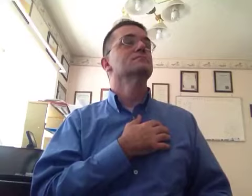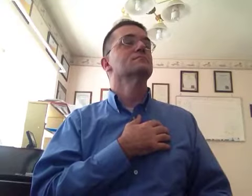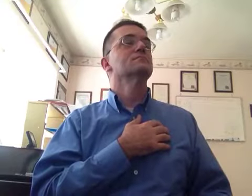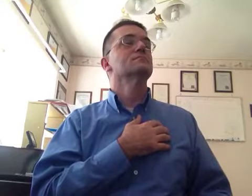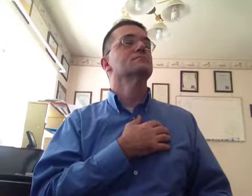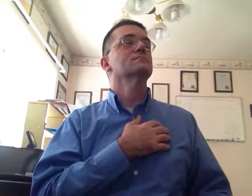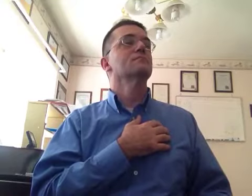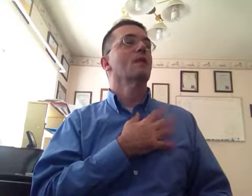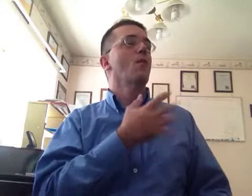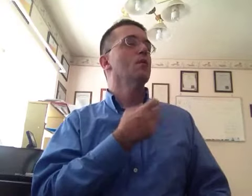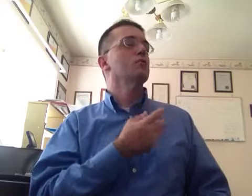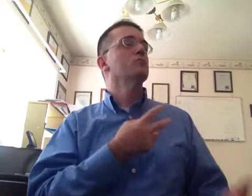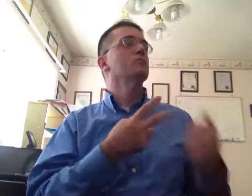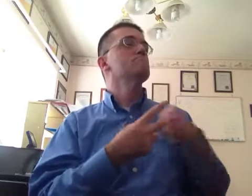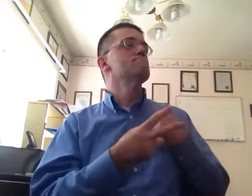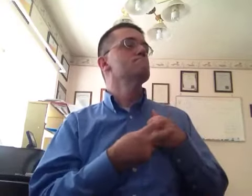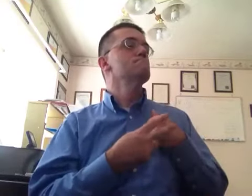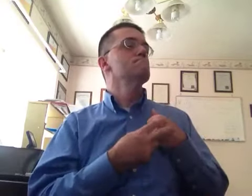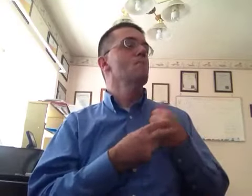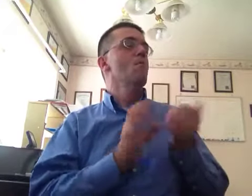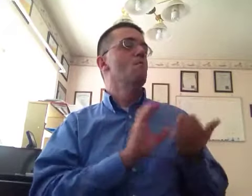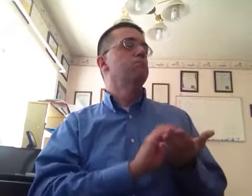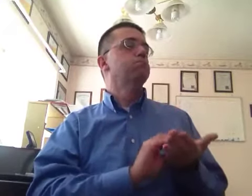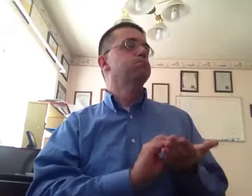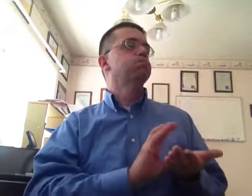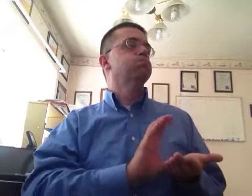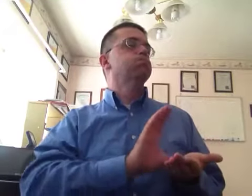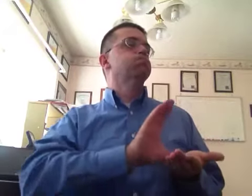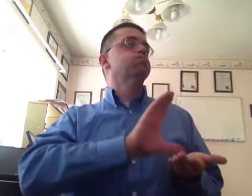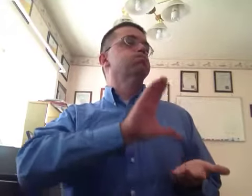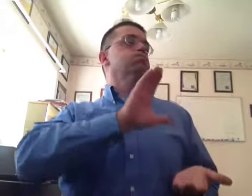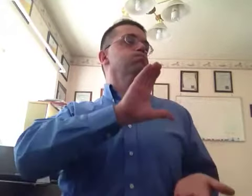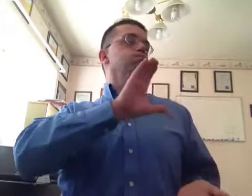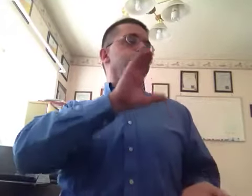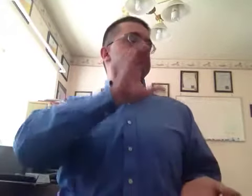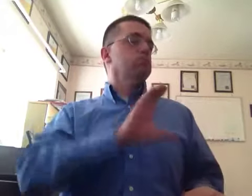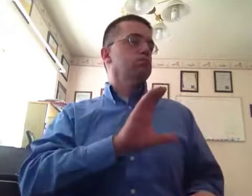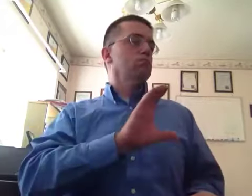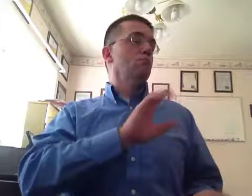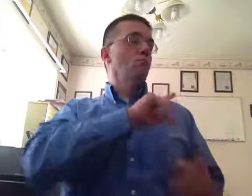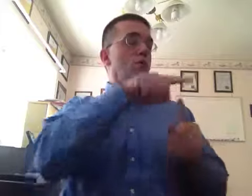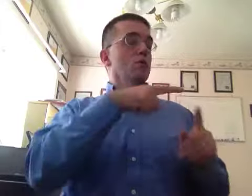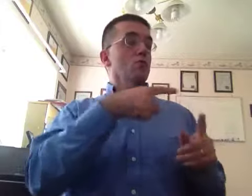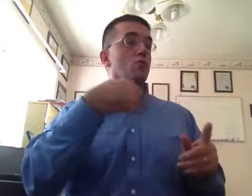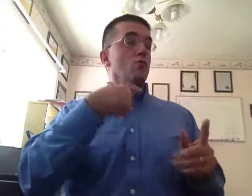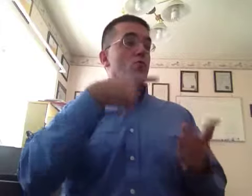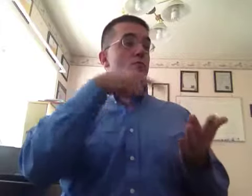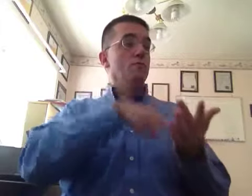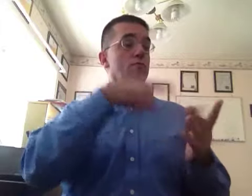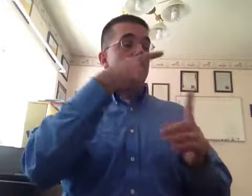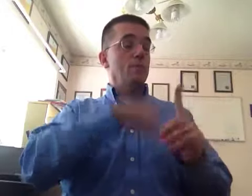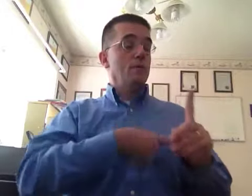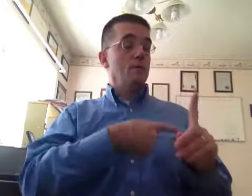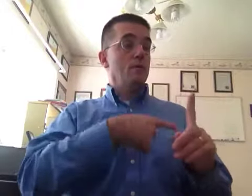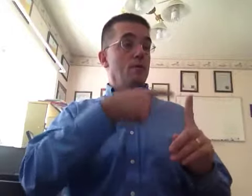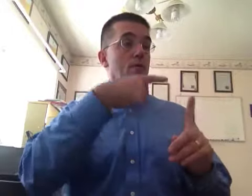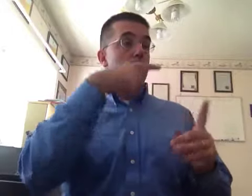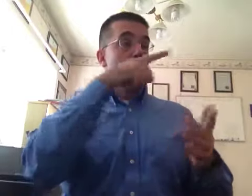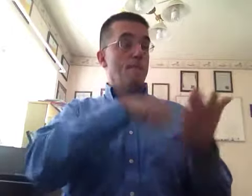savings until you reach the point that when you pay off the house, you don't leave him in jeopardy in the